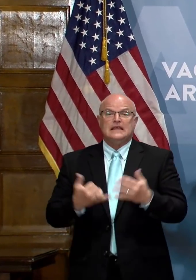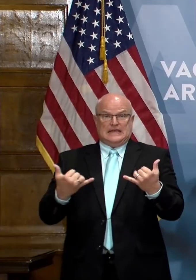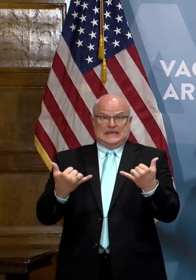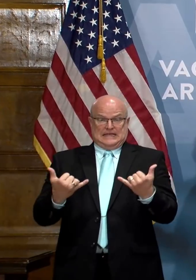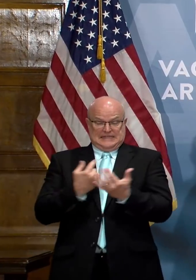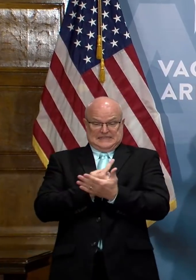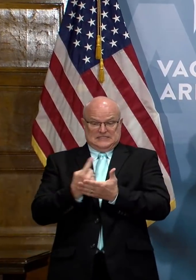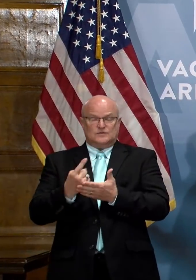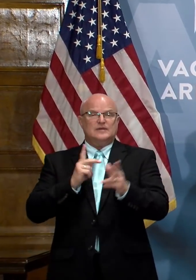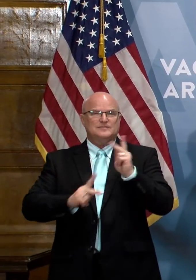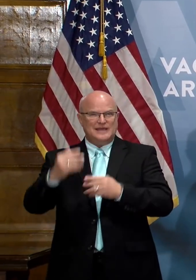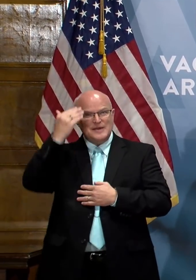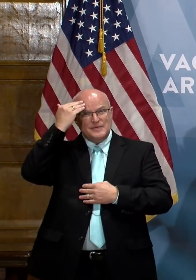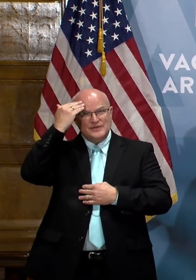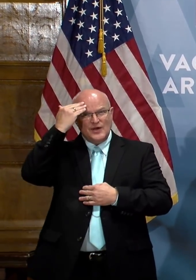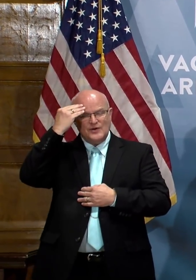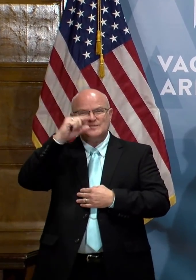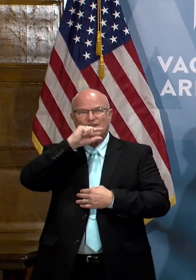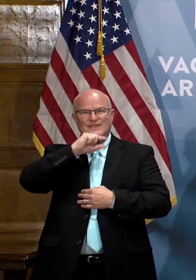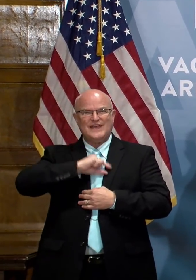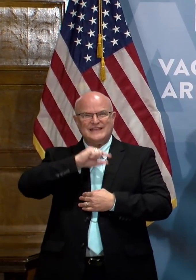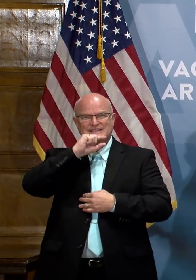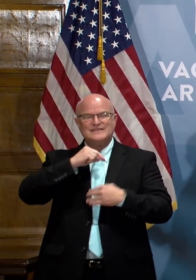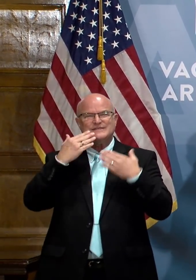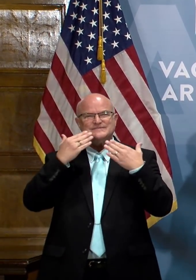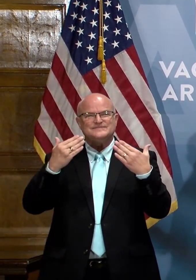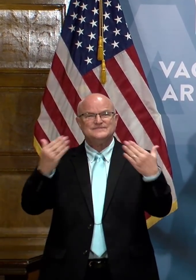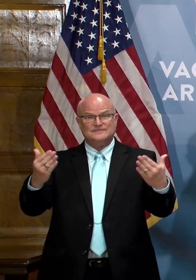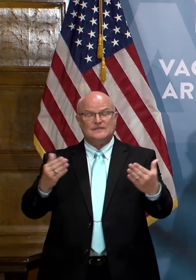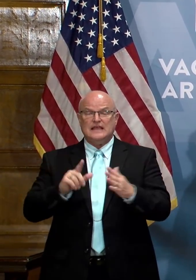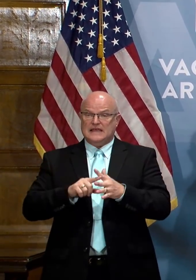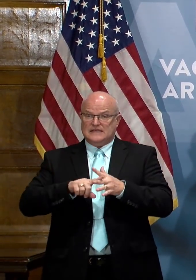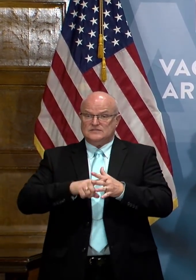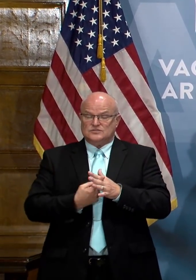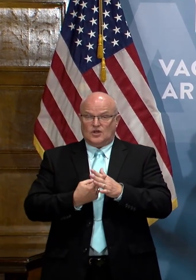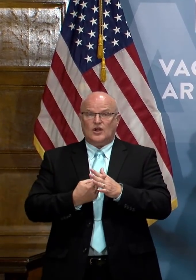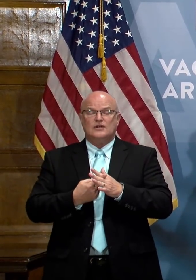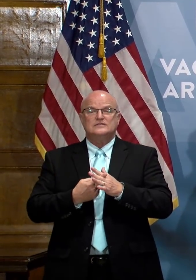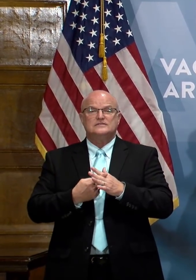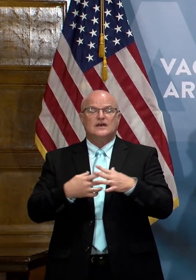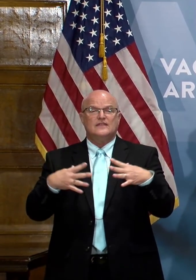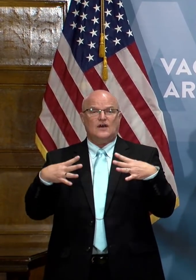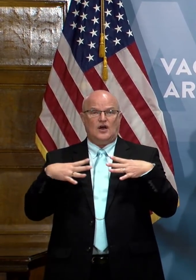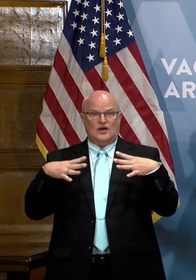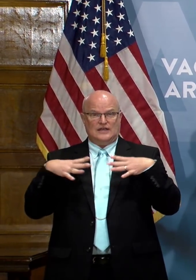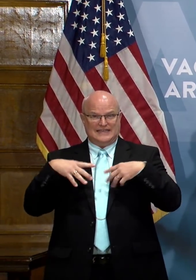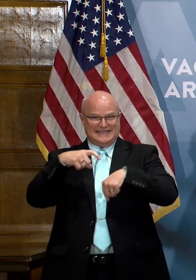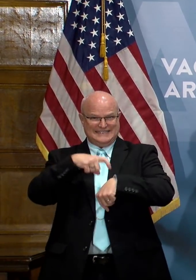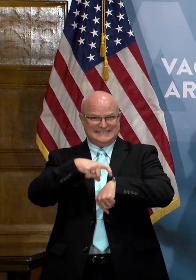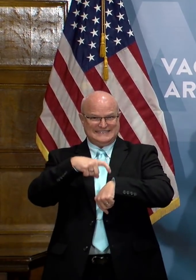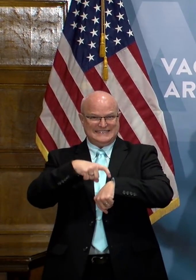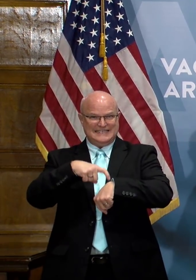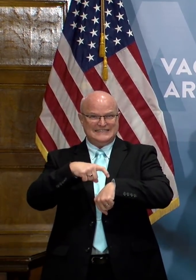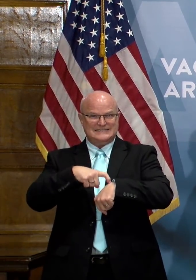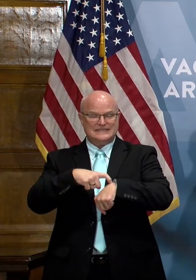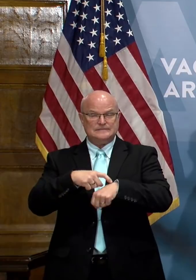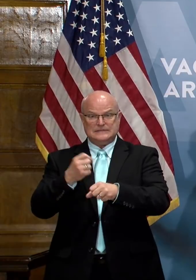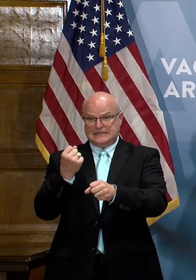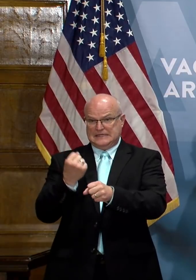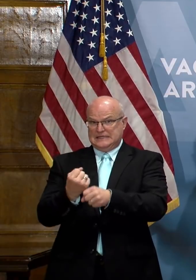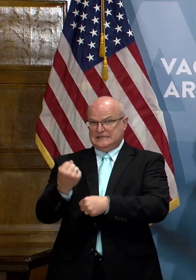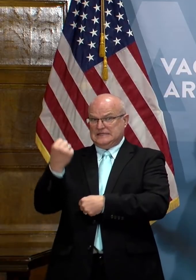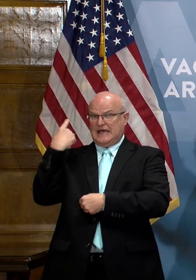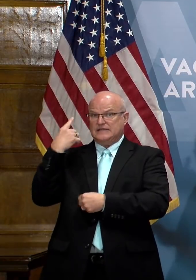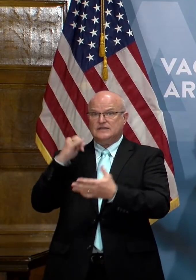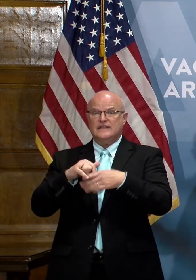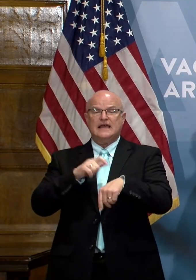This week, as everyone knows, is Thanksgiving, and this starts the holiday season. And a year ago,